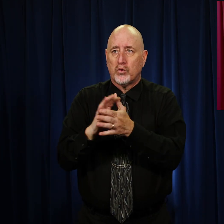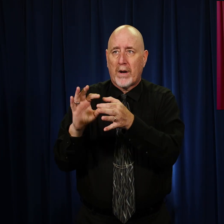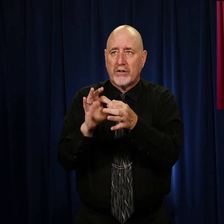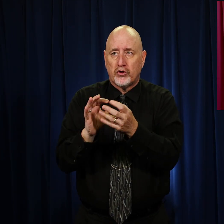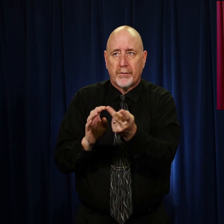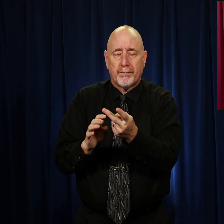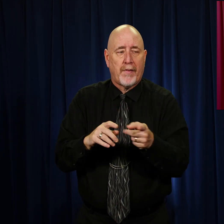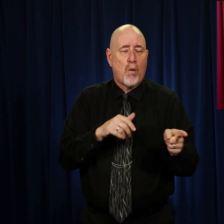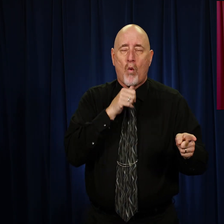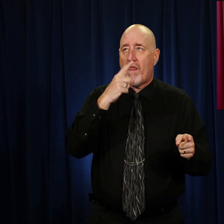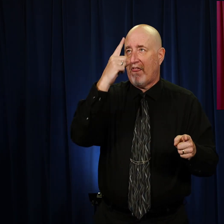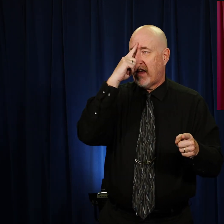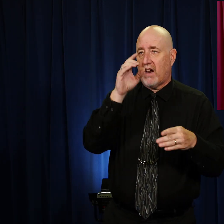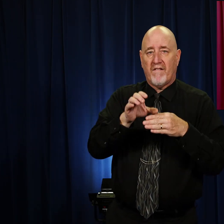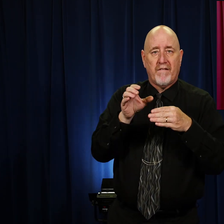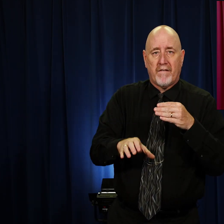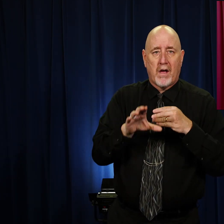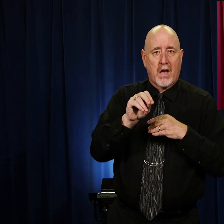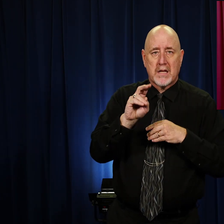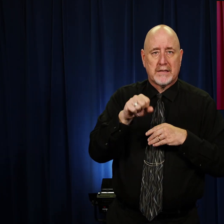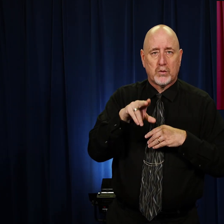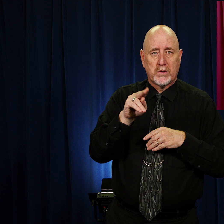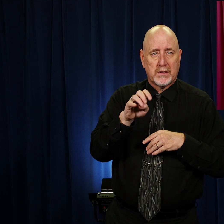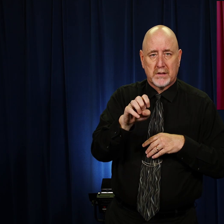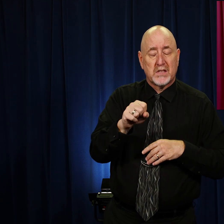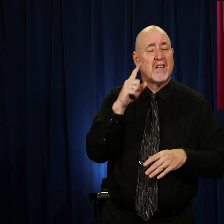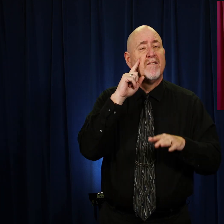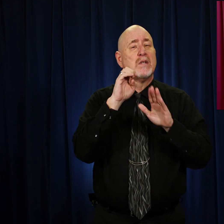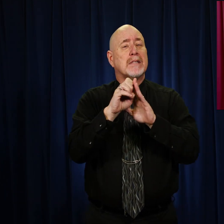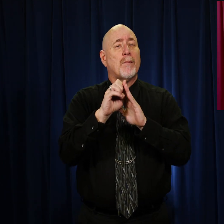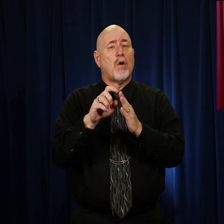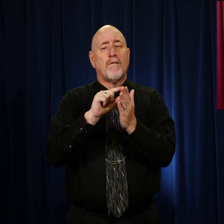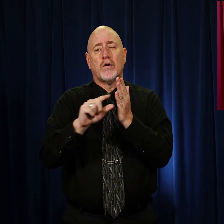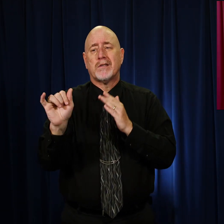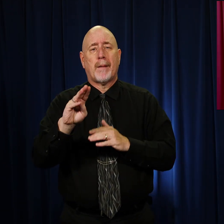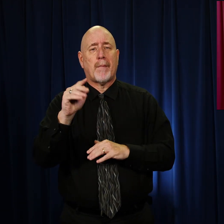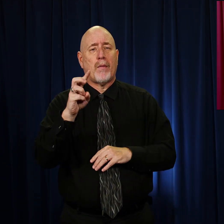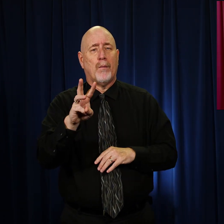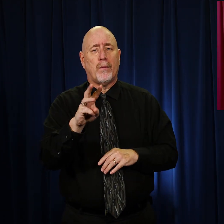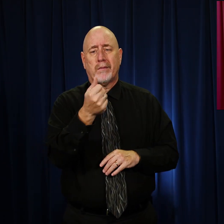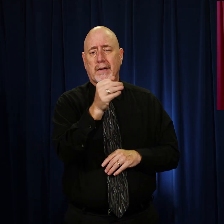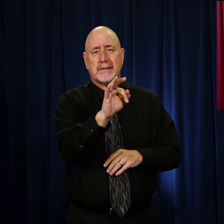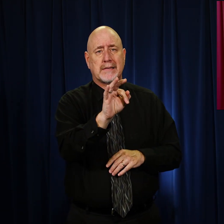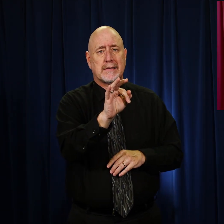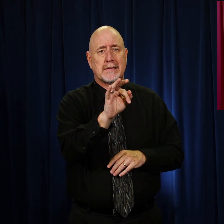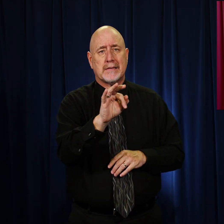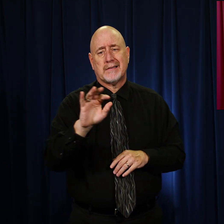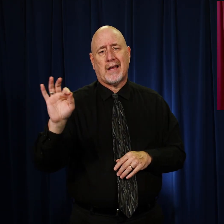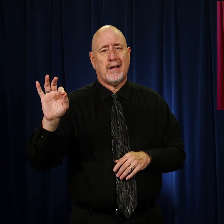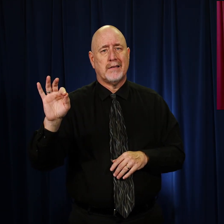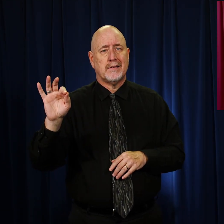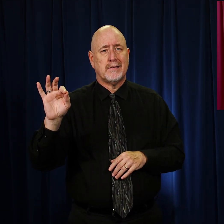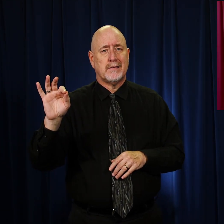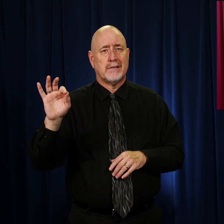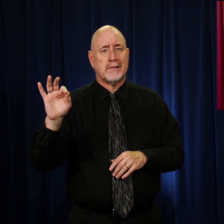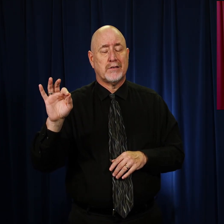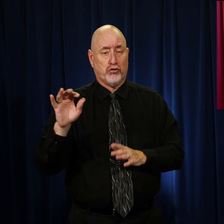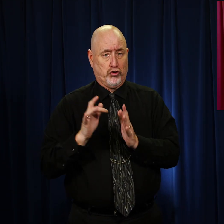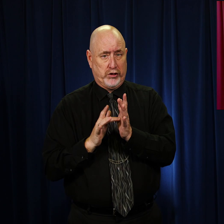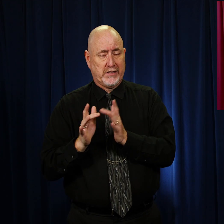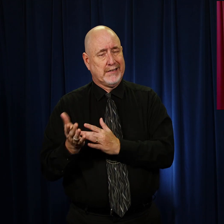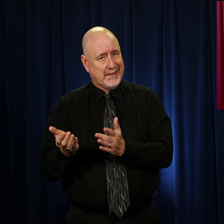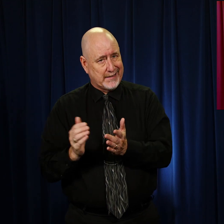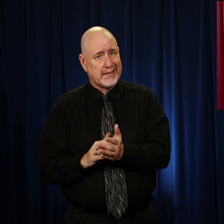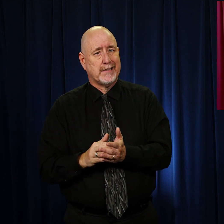thinking about the consequences. And so consider, for example, a passage like Matthew 19 and verse 9, where